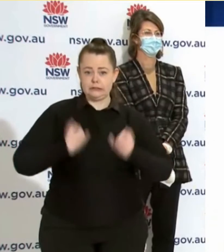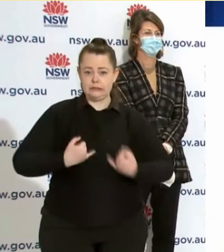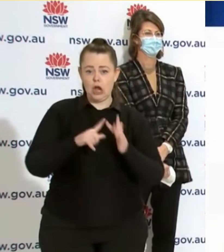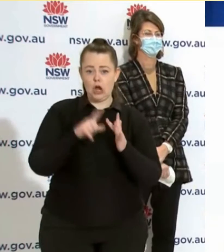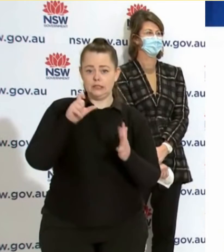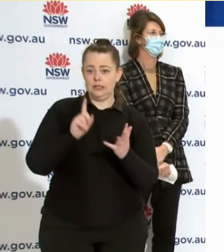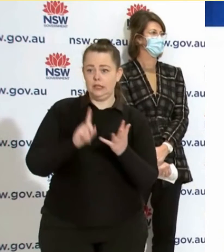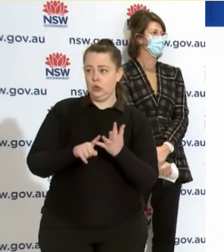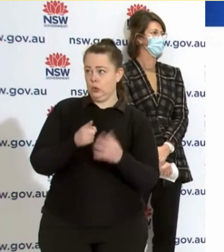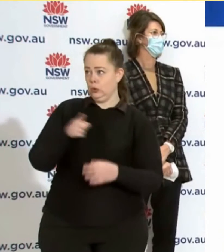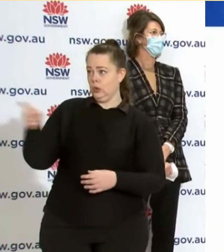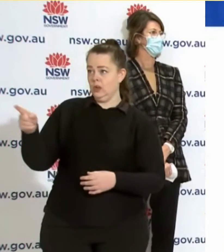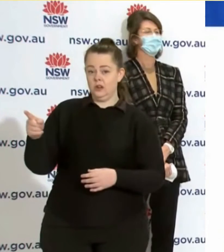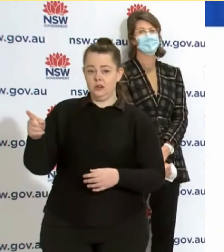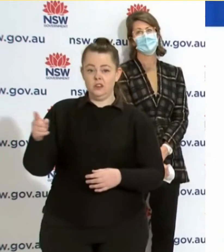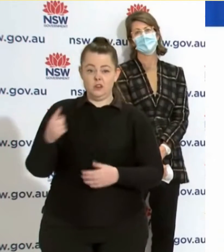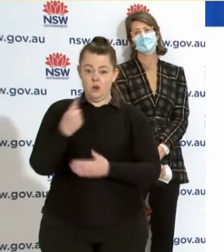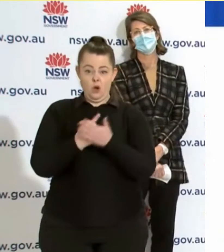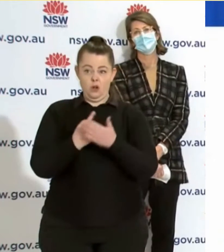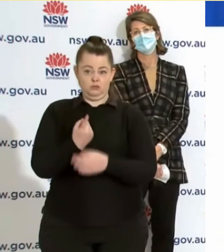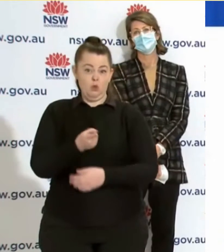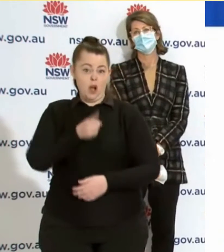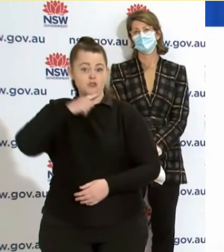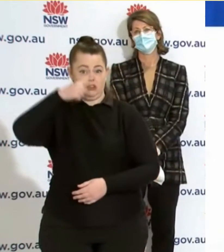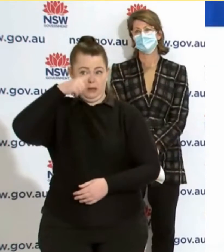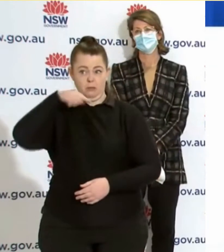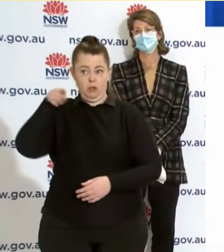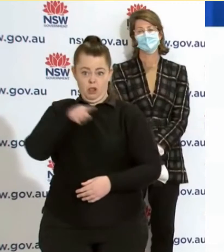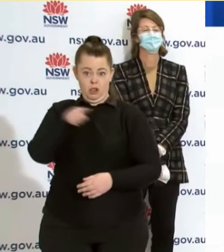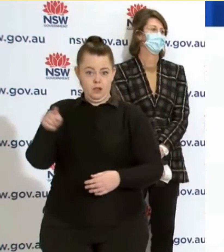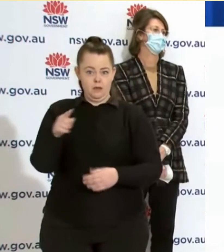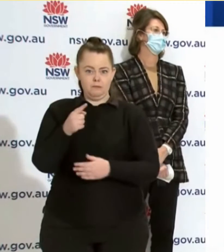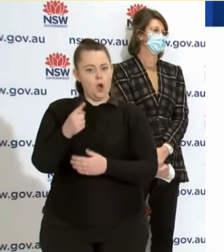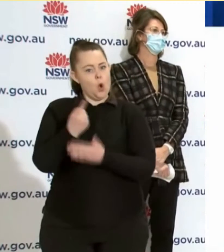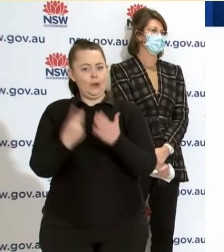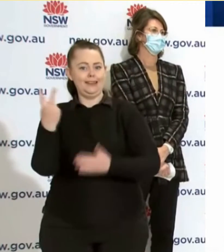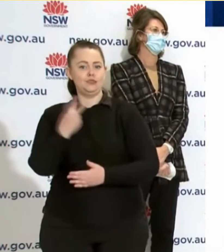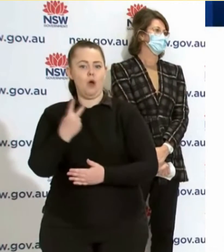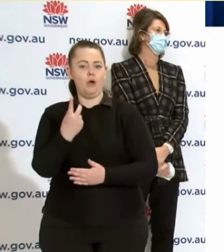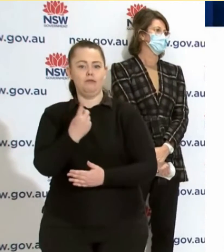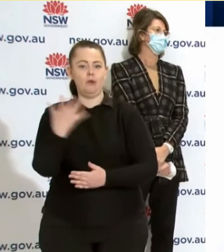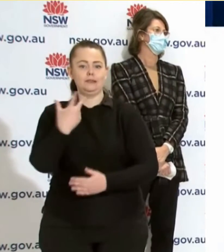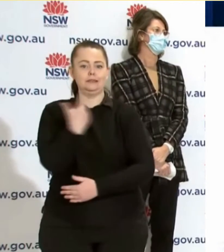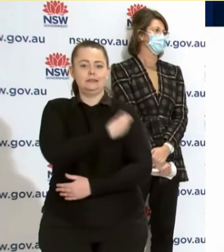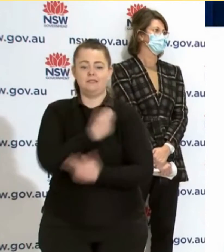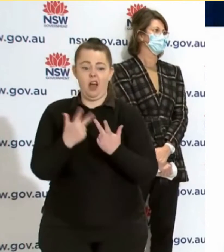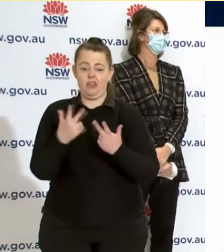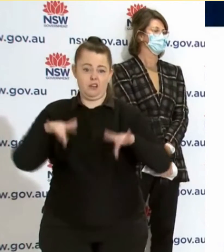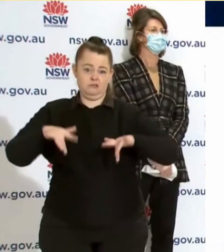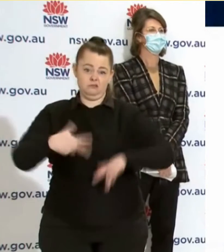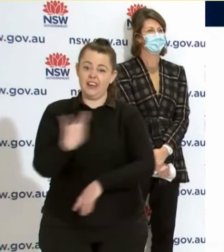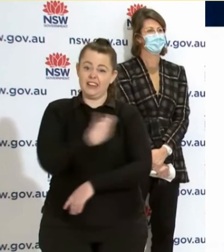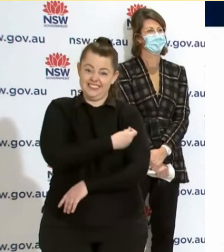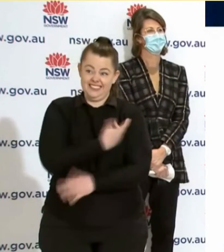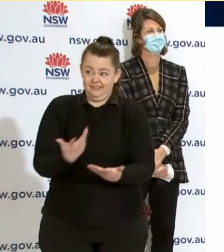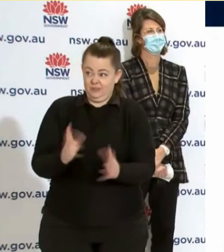12 had received 1 dose of 1 vaccine, and everybody else had 0 vaccine. So it's obvious that those that are vaccinated are